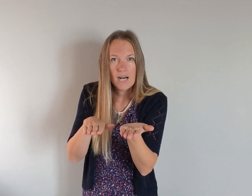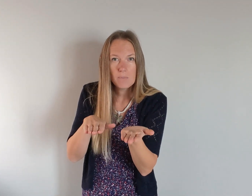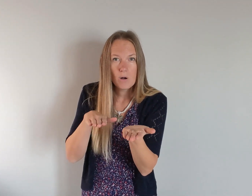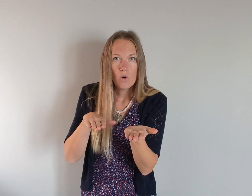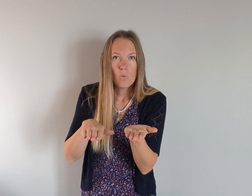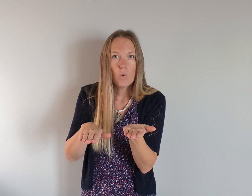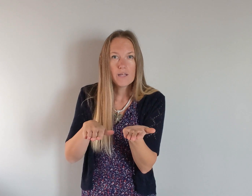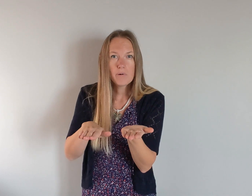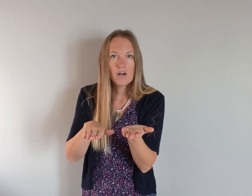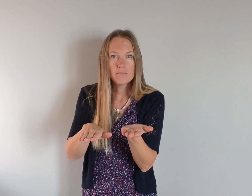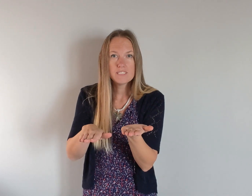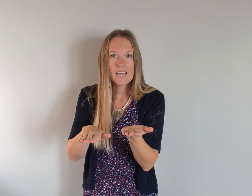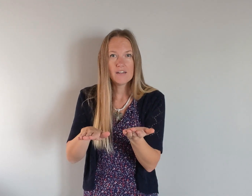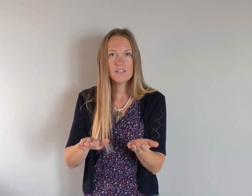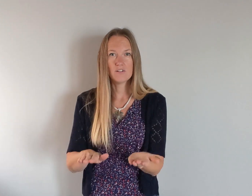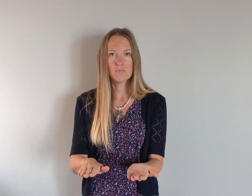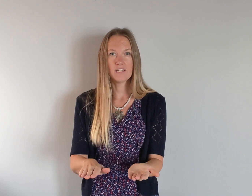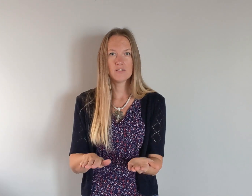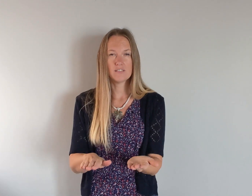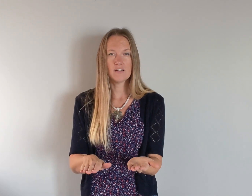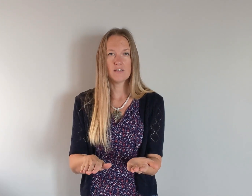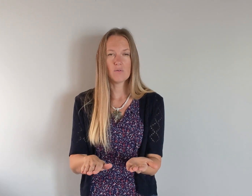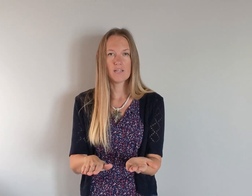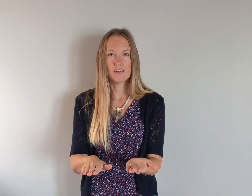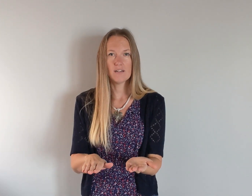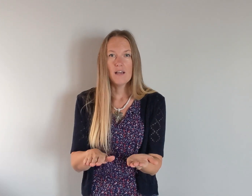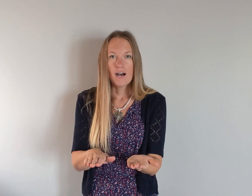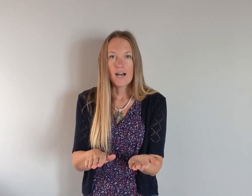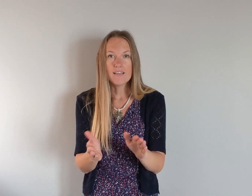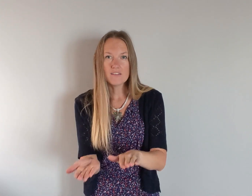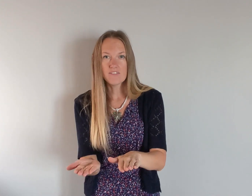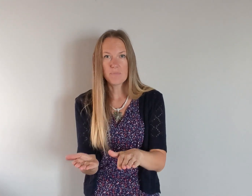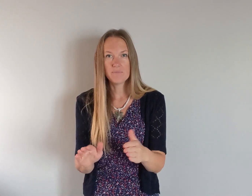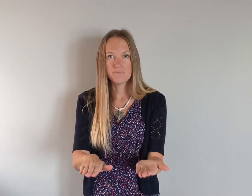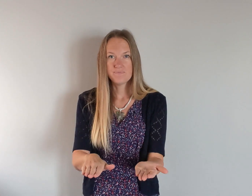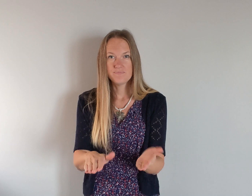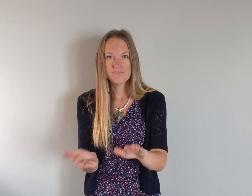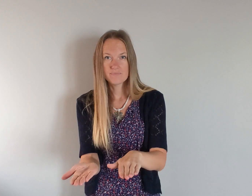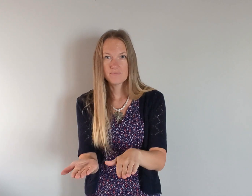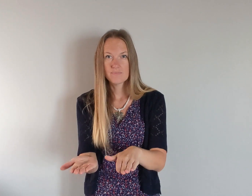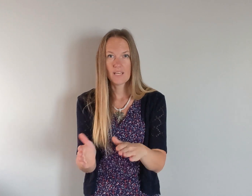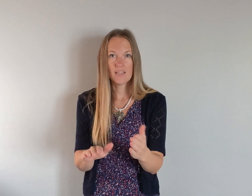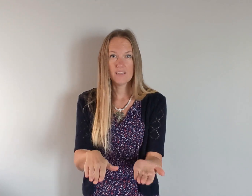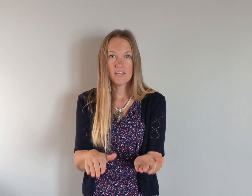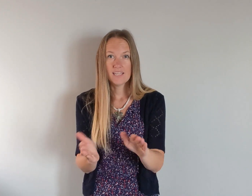up, one palm down. Normally I do it a little lower here, and then flip it. Okay? He